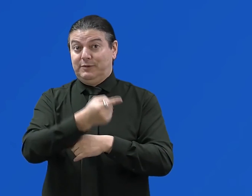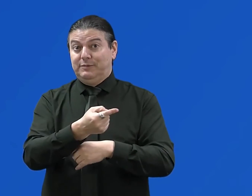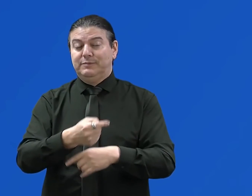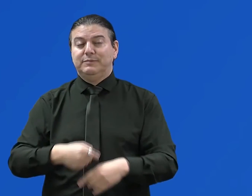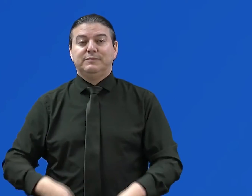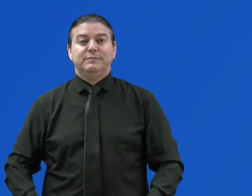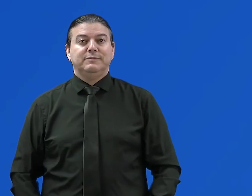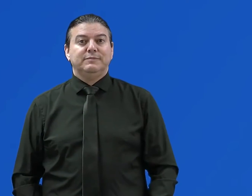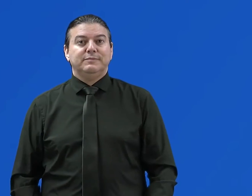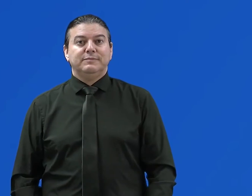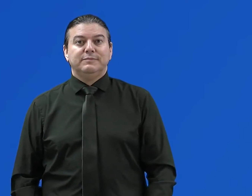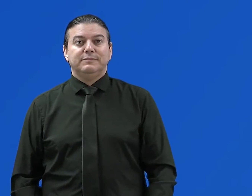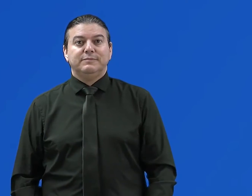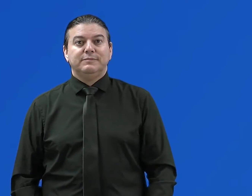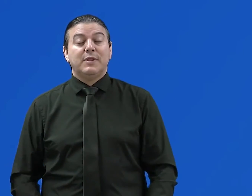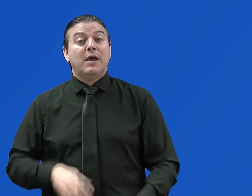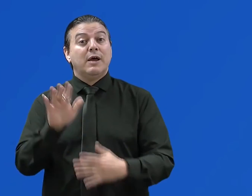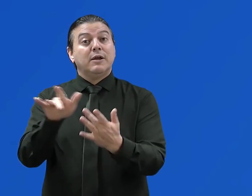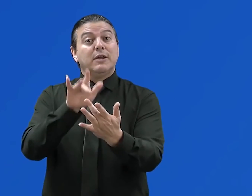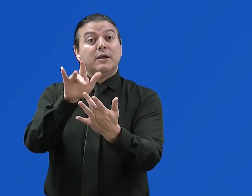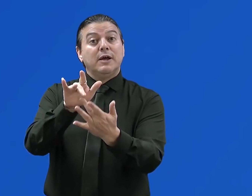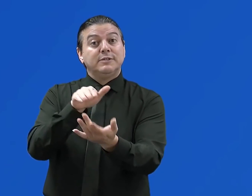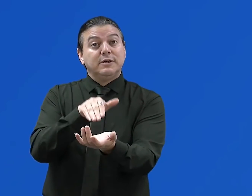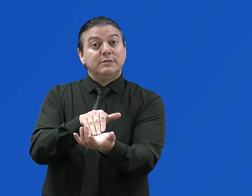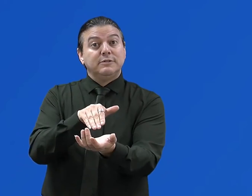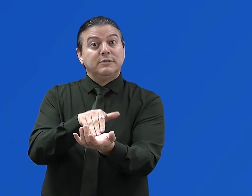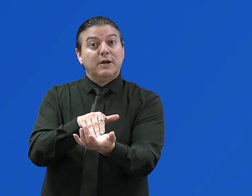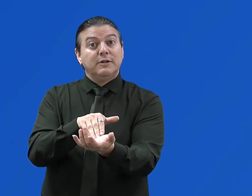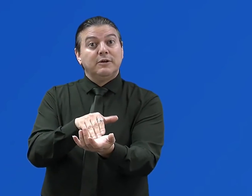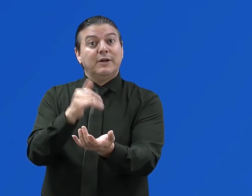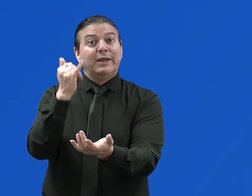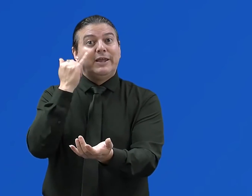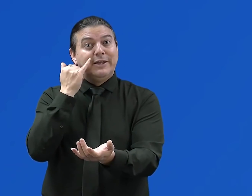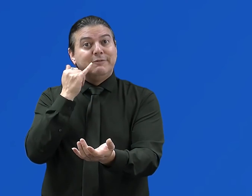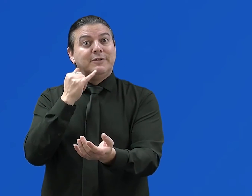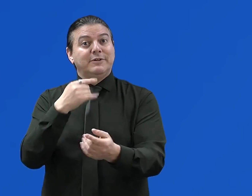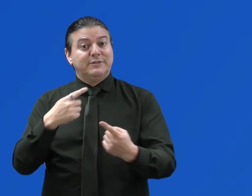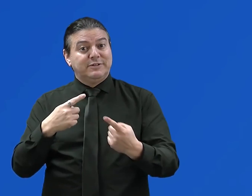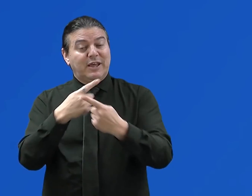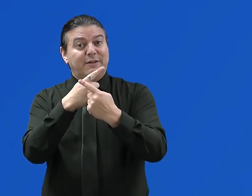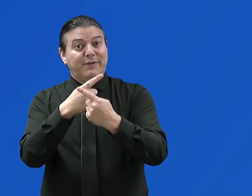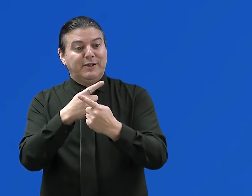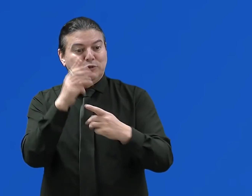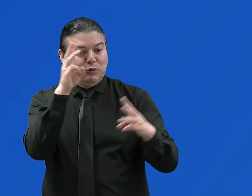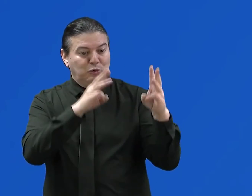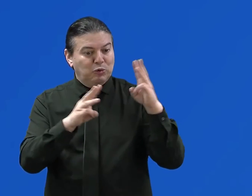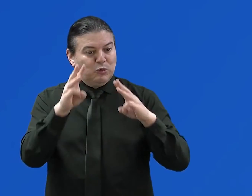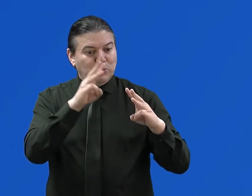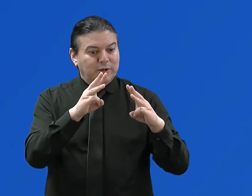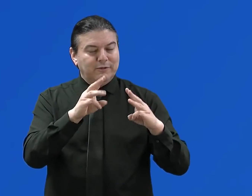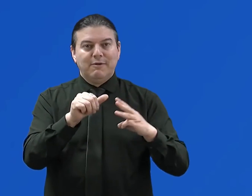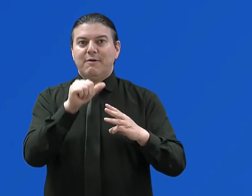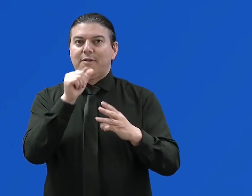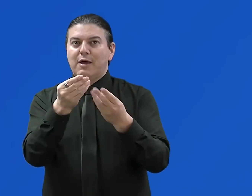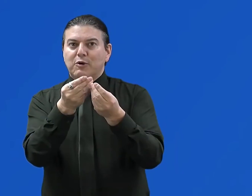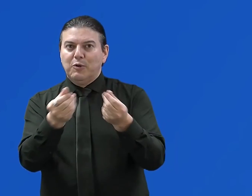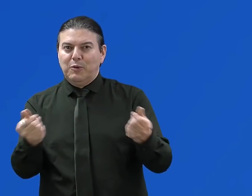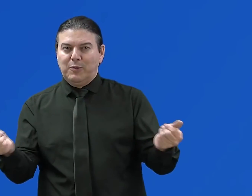Contact your doctor if your side effects are worrying you or do not seem to be going away after a few days.